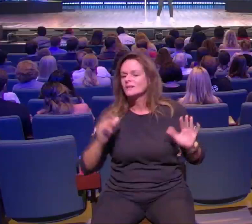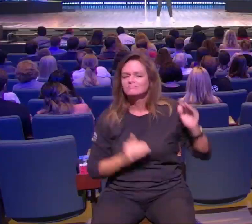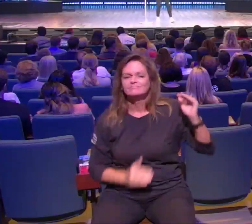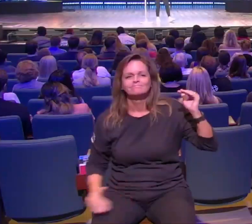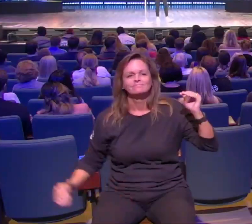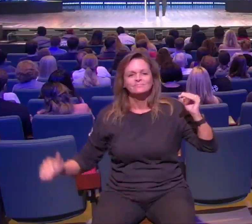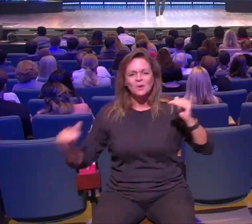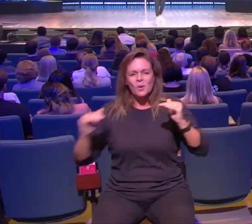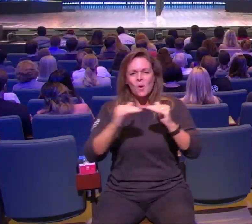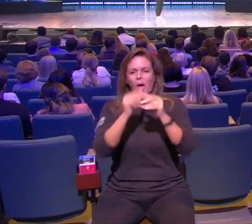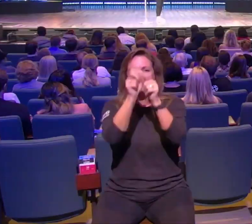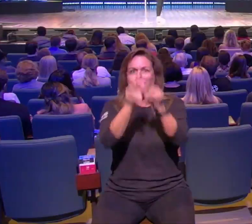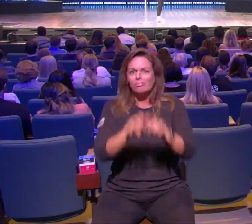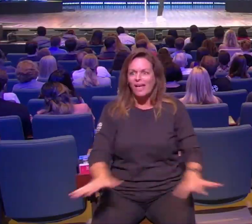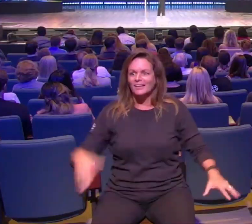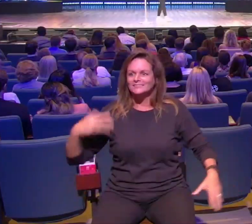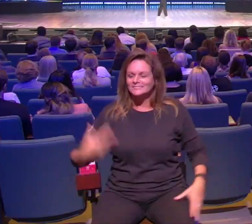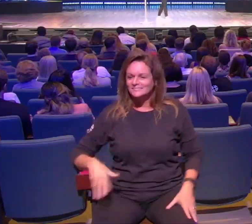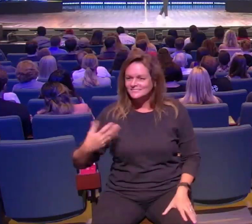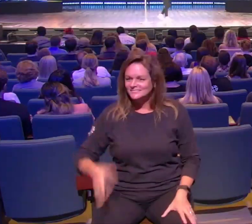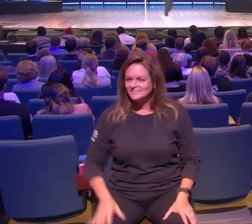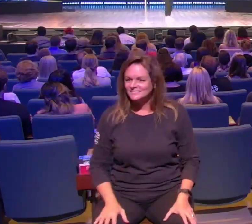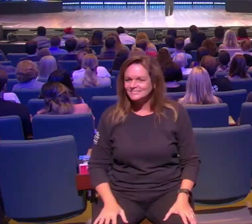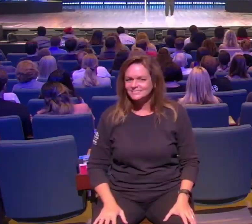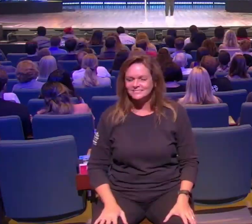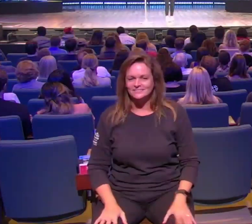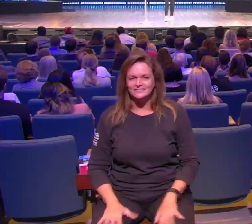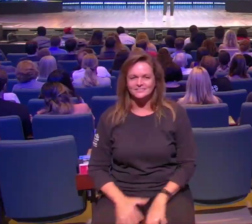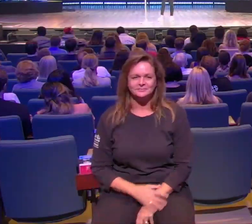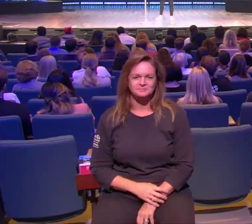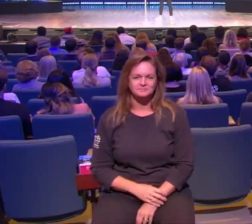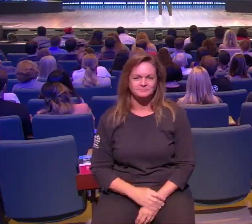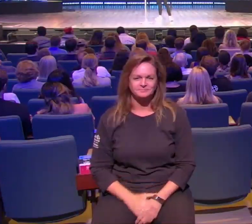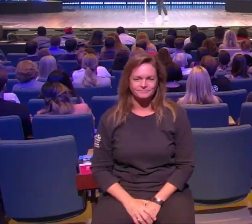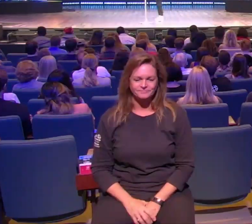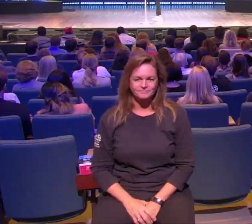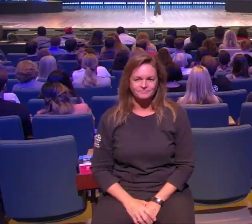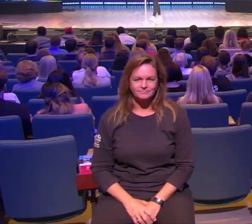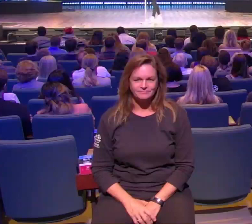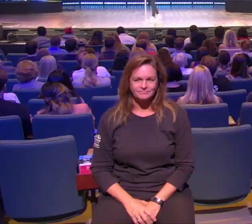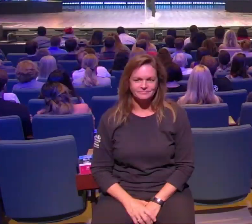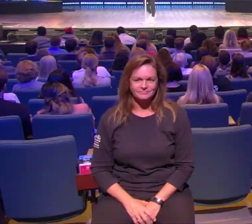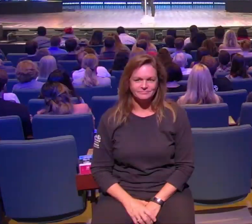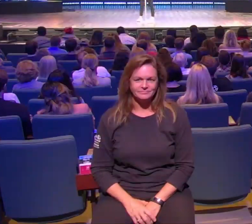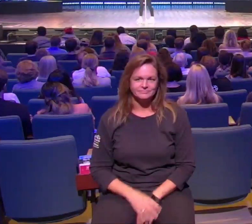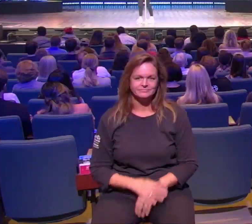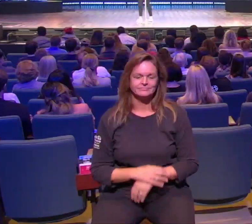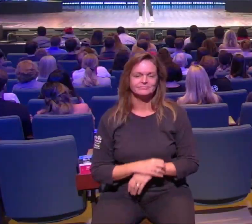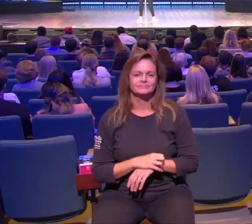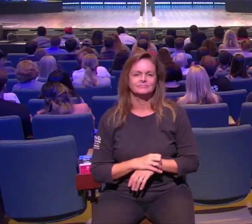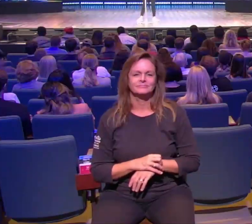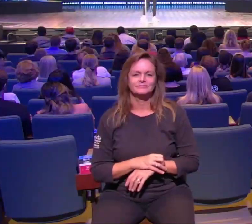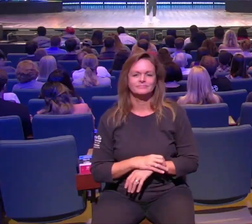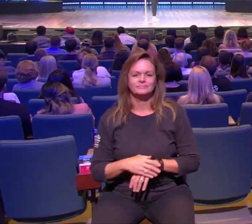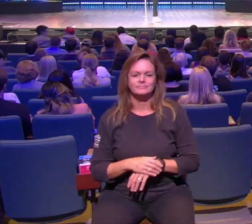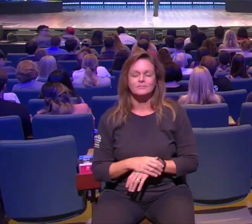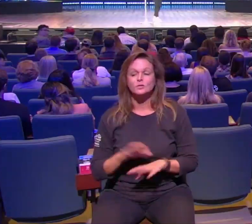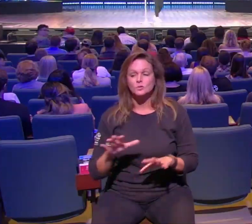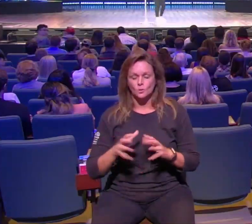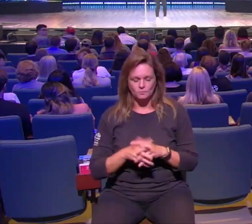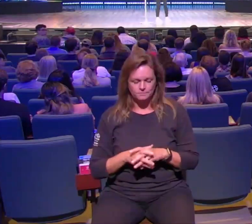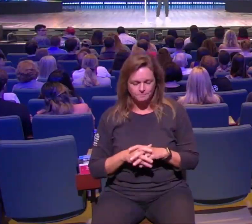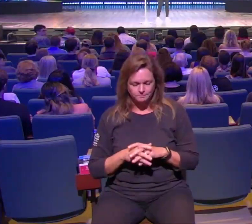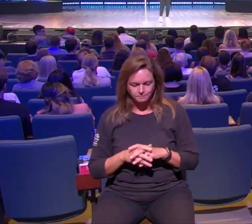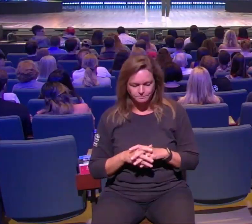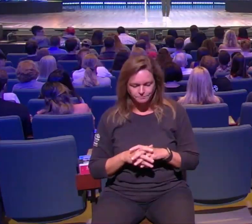so when you think about it, as they were standing on the edge of the promised land, before they actually went into the tent of meeting, the only thing